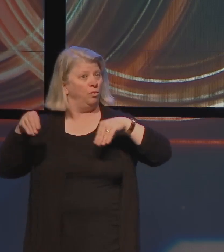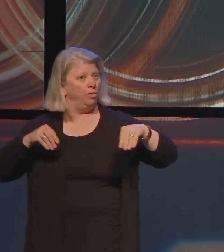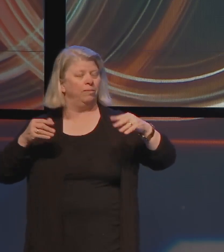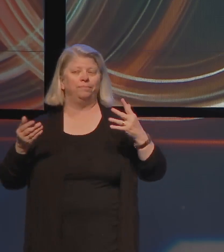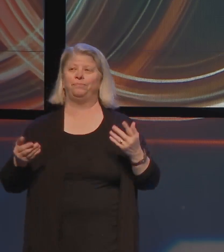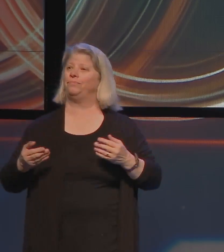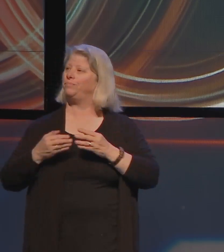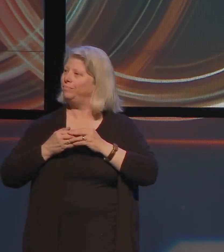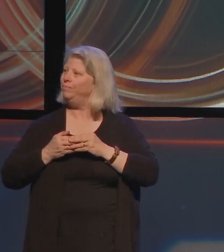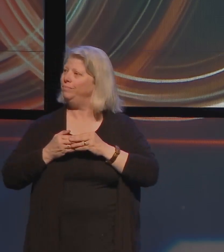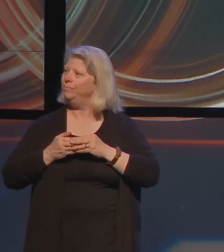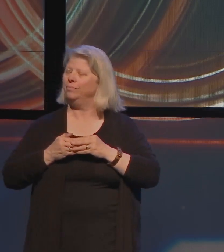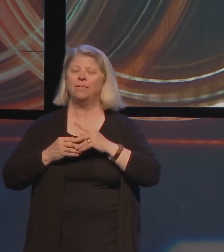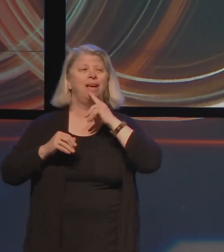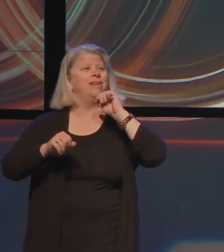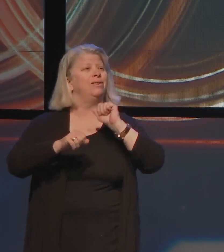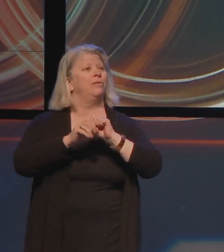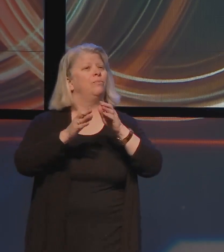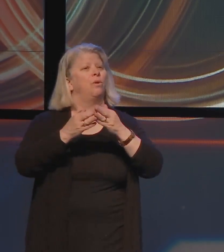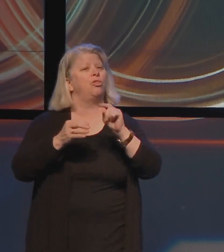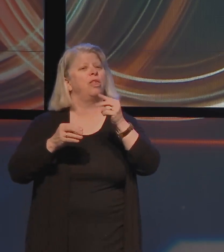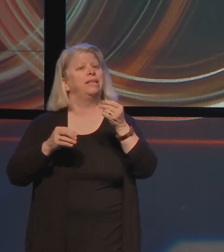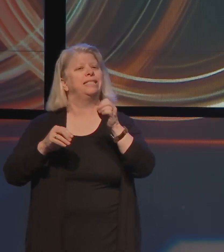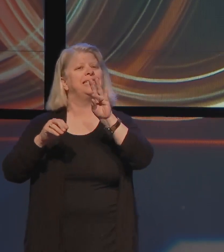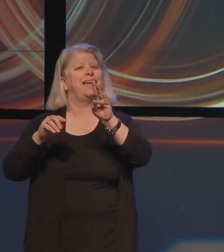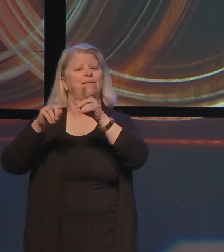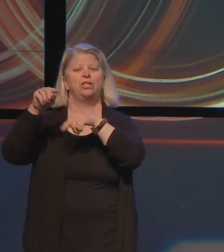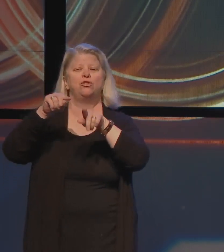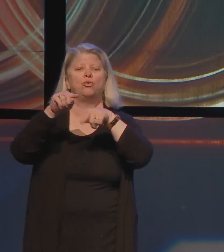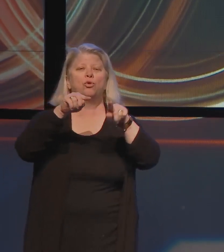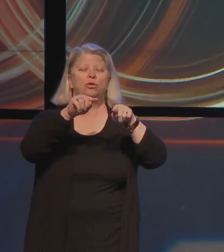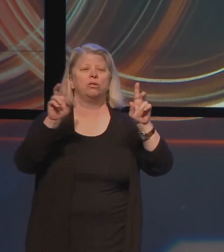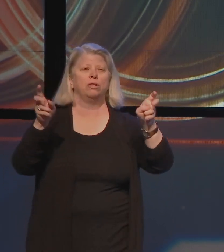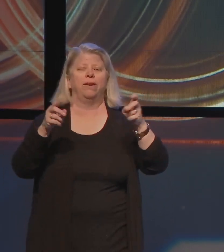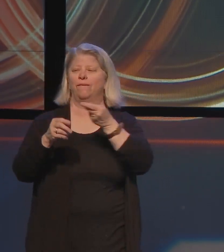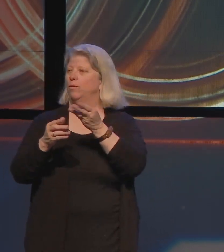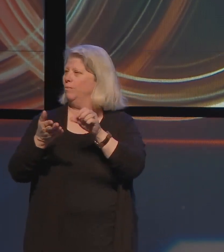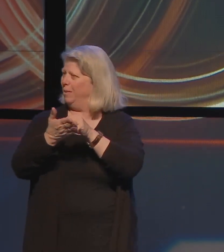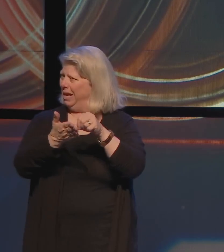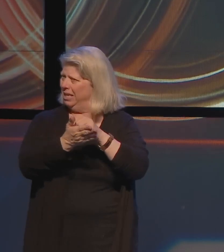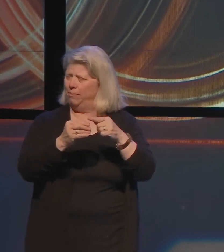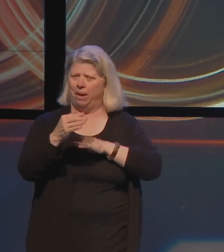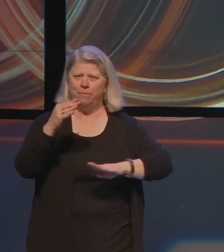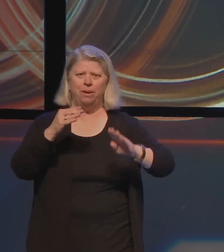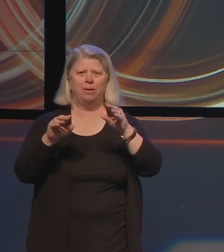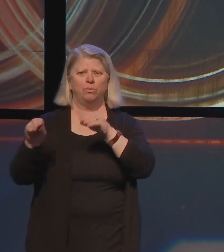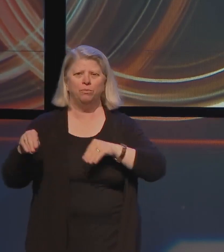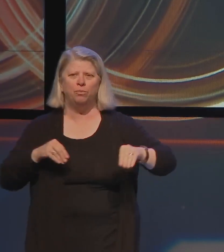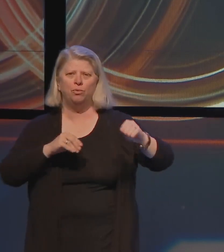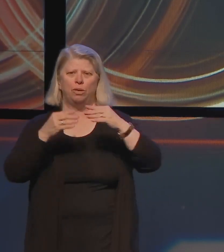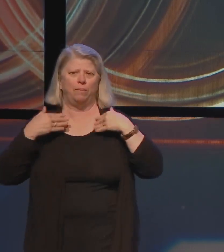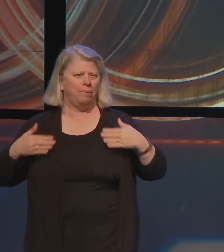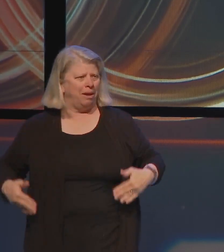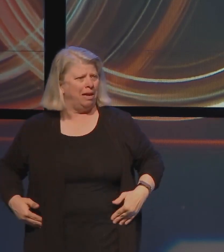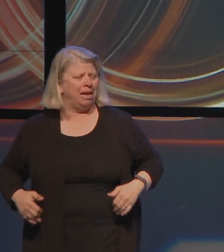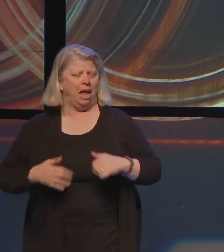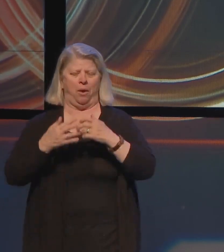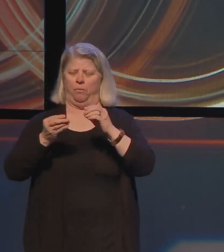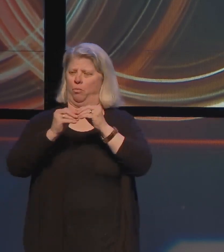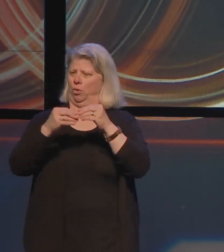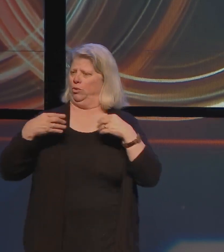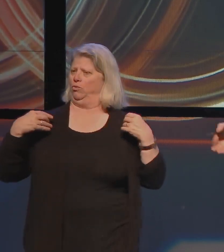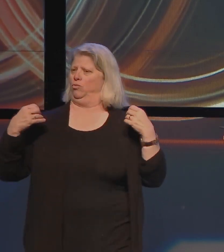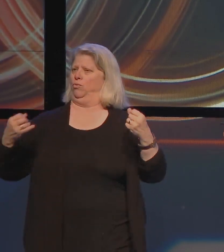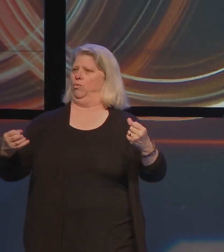right? There are, and actually in the book, The Seven Circles, there's a great couple of pages that deal with like the basic movements of the body and how you strengthen